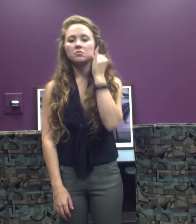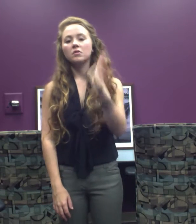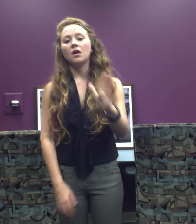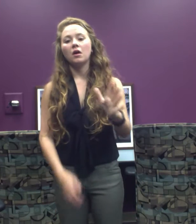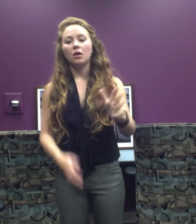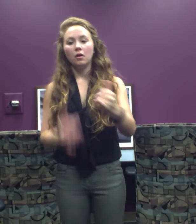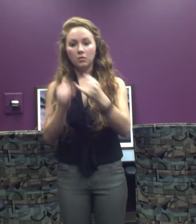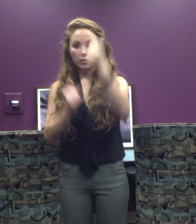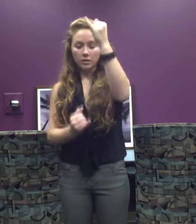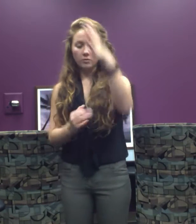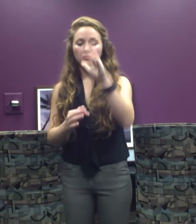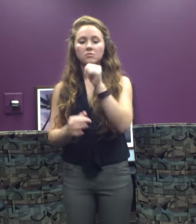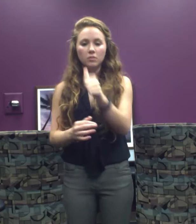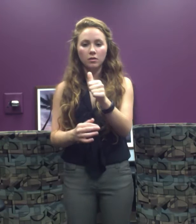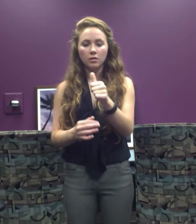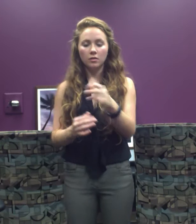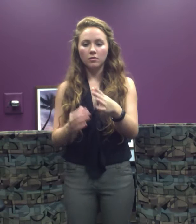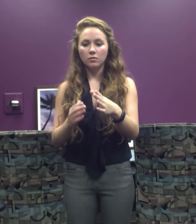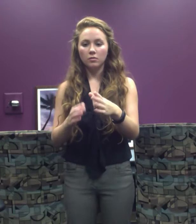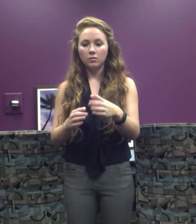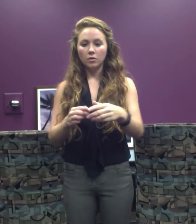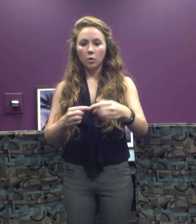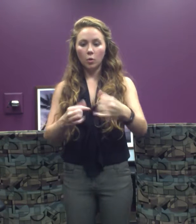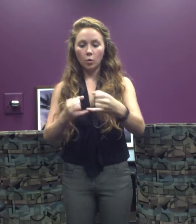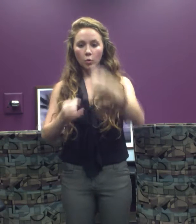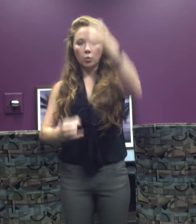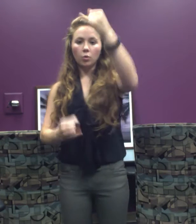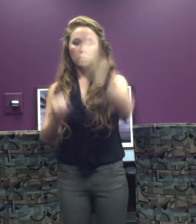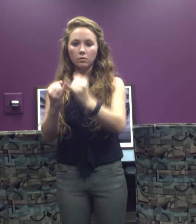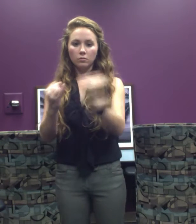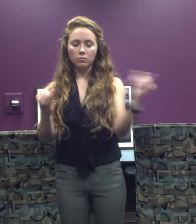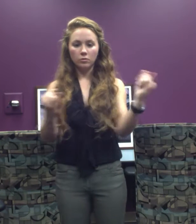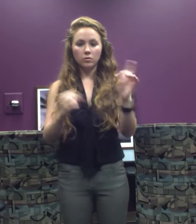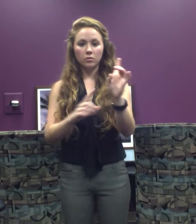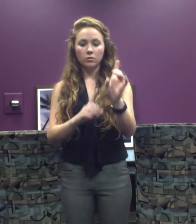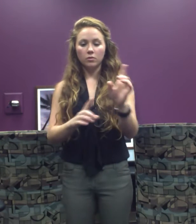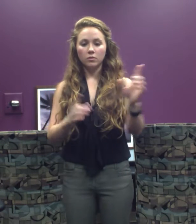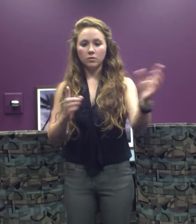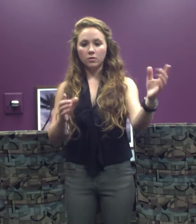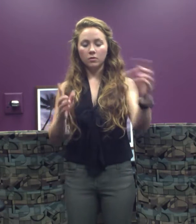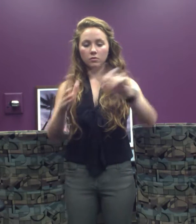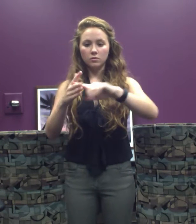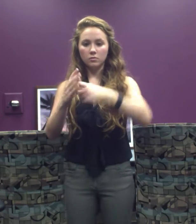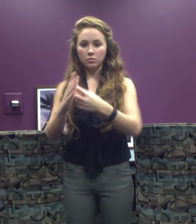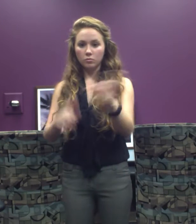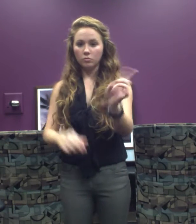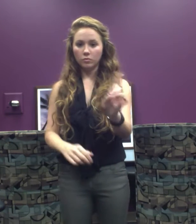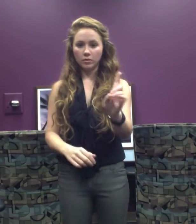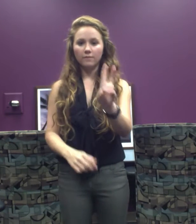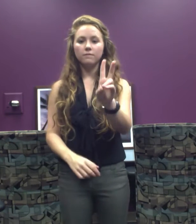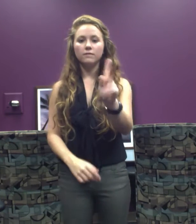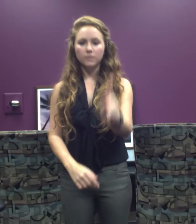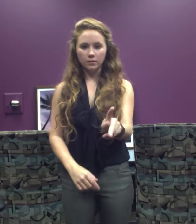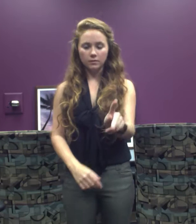point. Over and over and over and over. Okay. Right now, please, from this